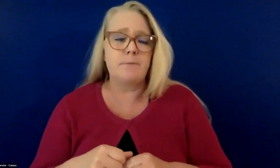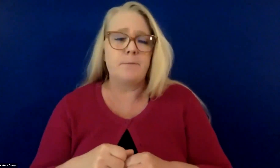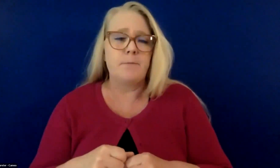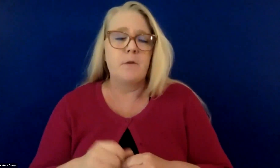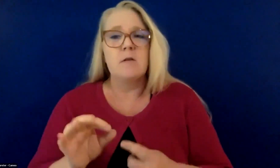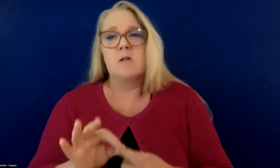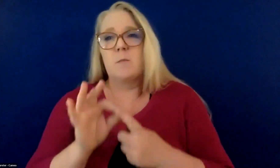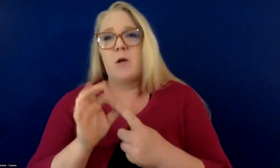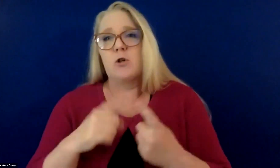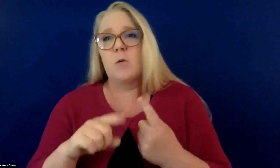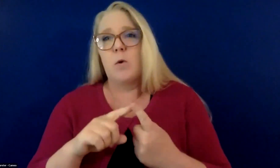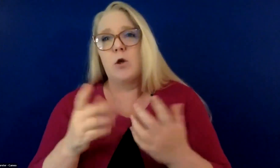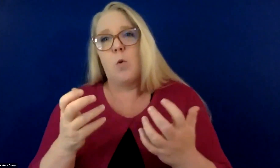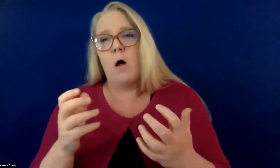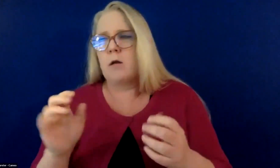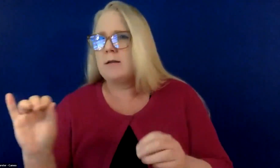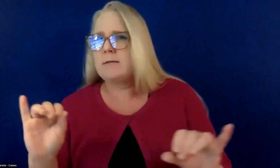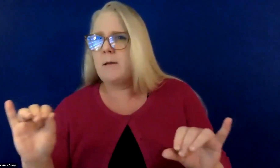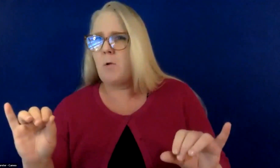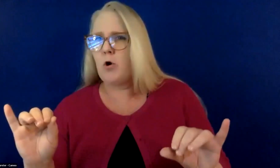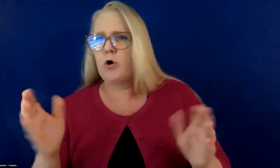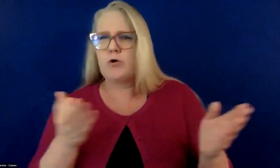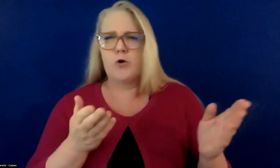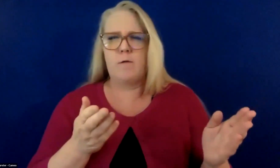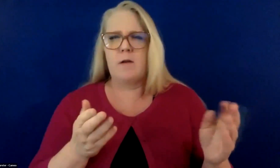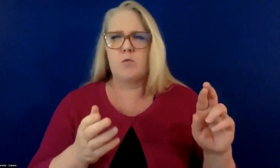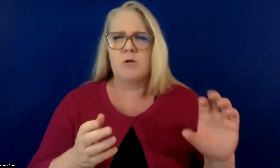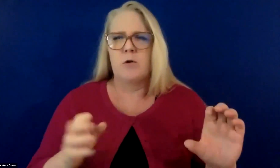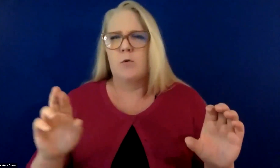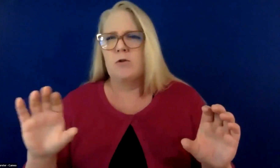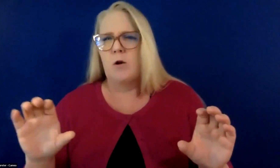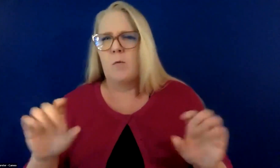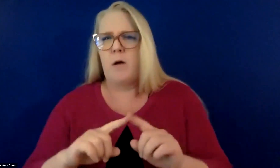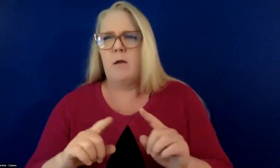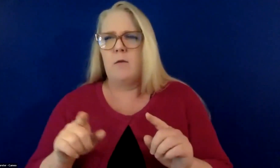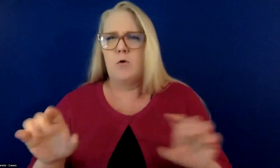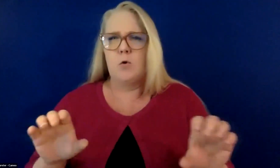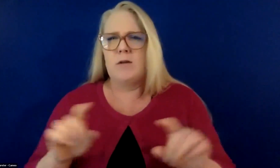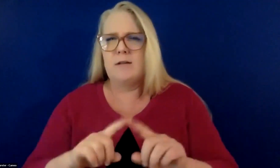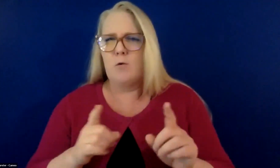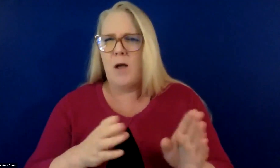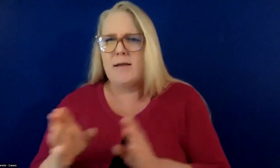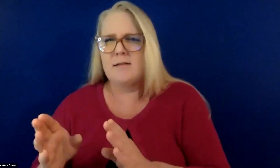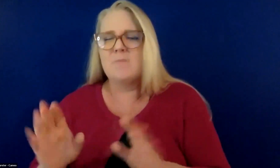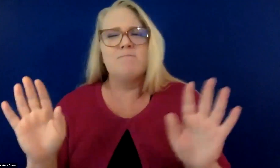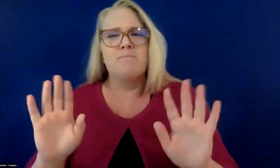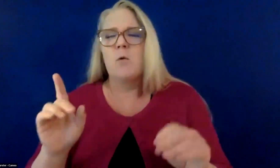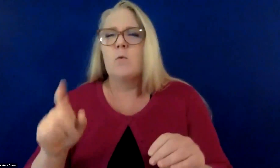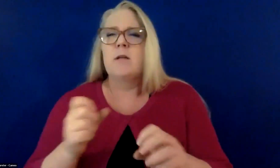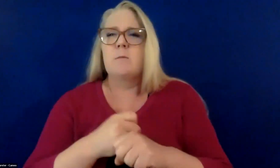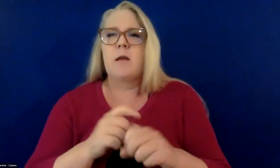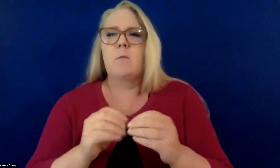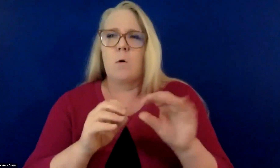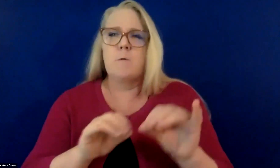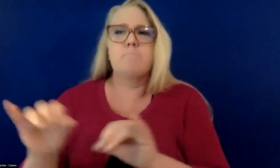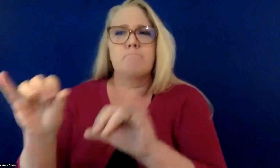you're looking at doing a similar service from regional center to regional center. So in many ways, we're going to be looking at ways to operationalize all of these requests and providing